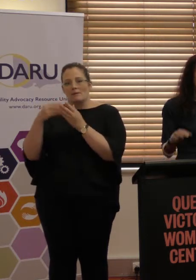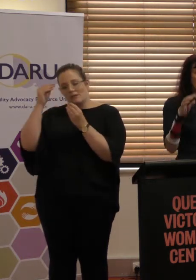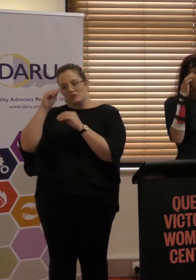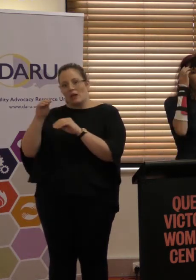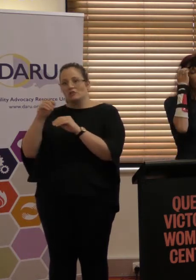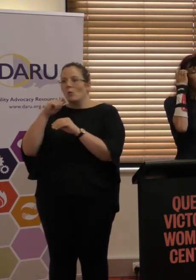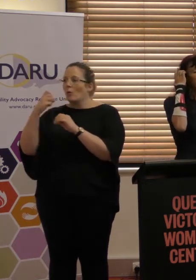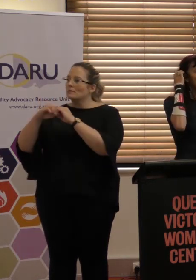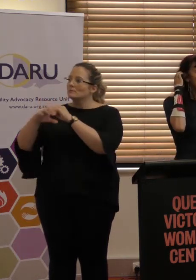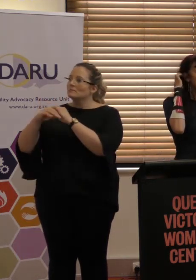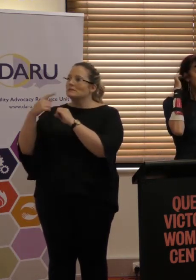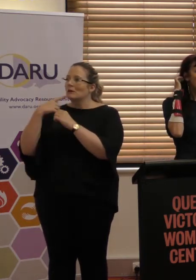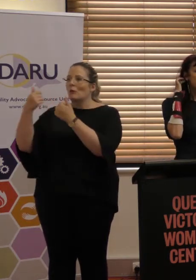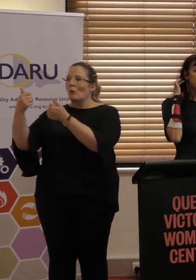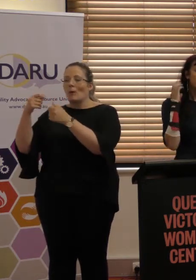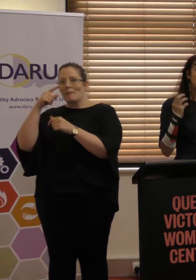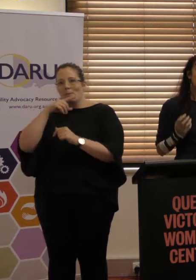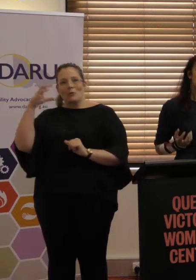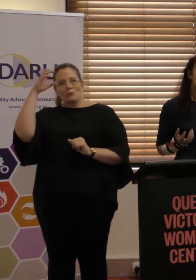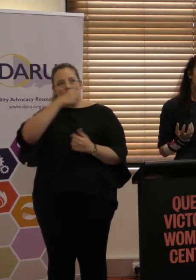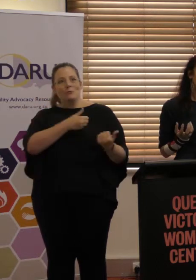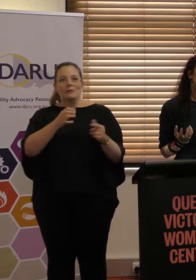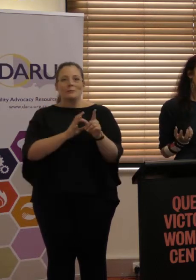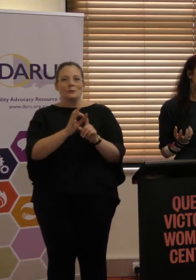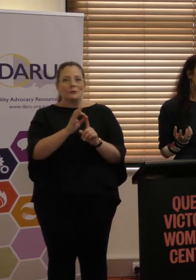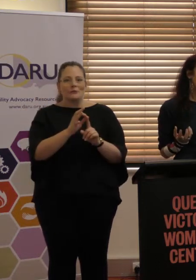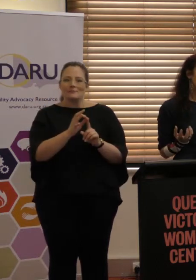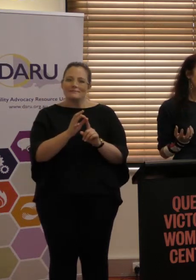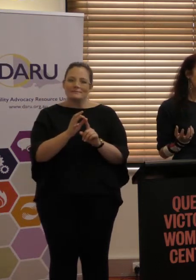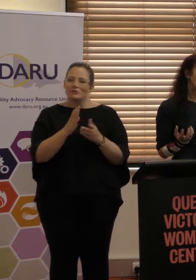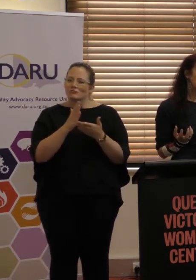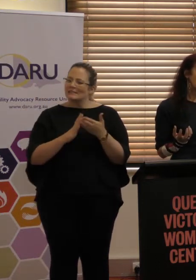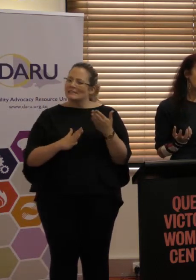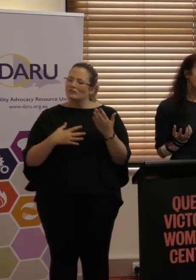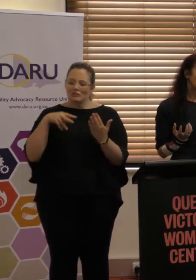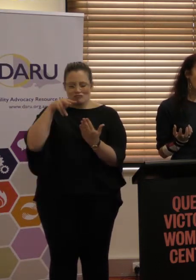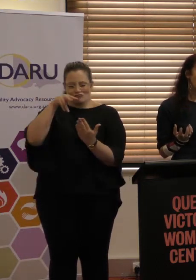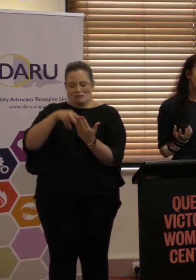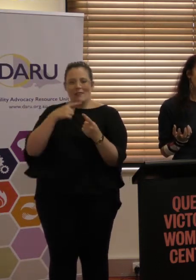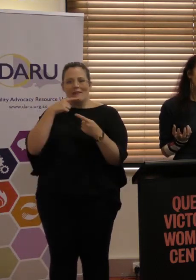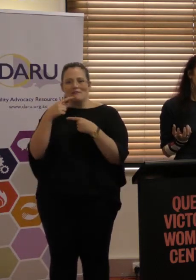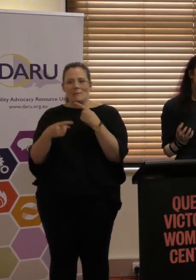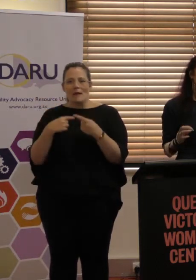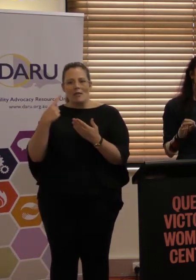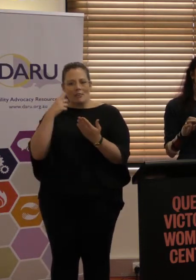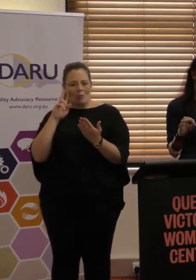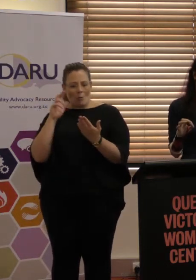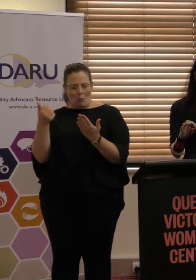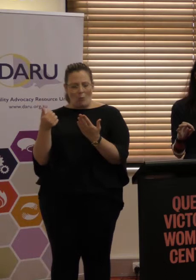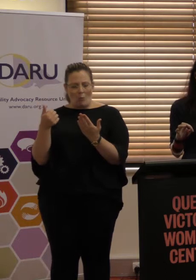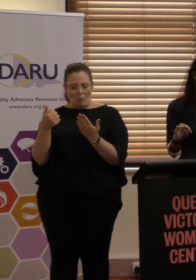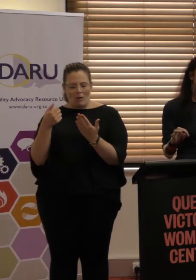improved. It's really quite interesting to see the wording of some of these brochures that looks quite good until you